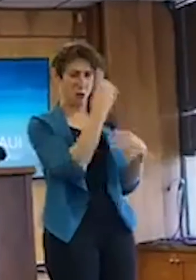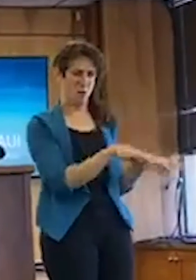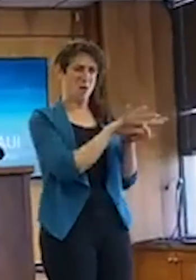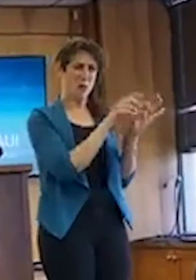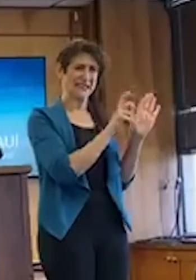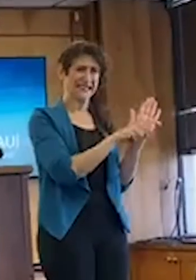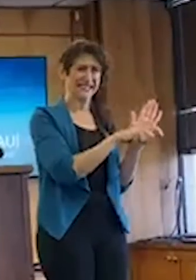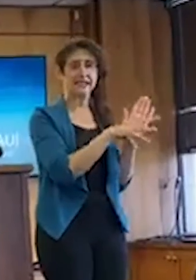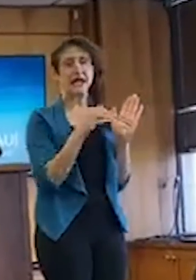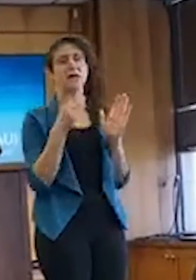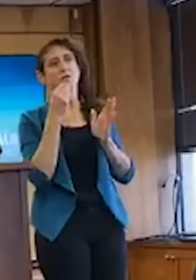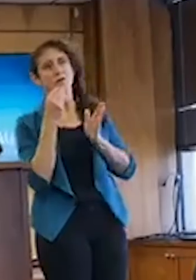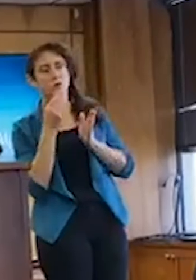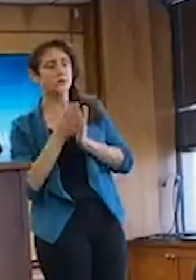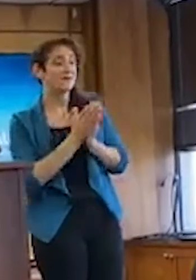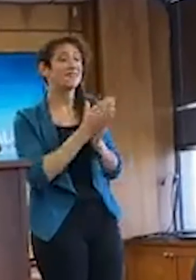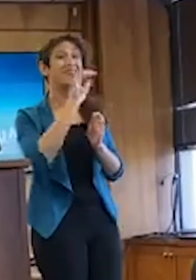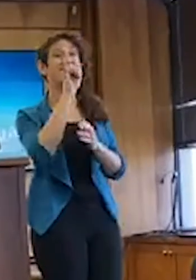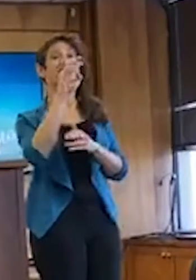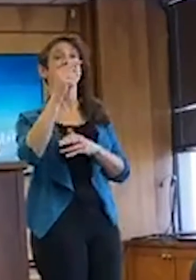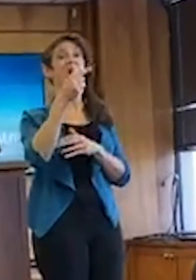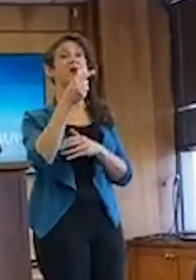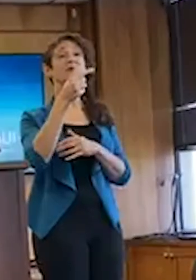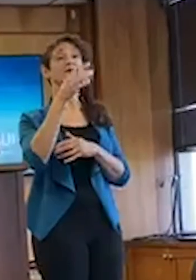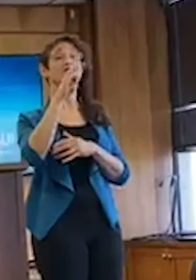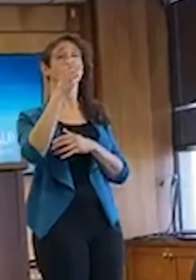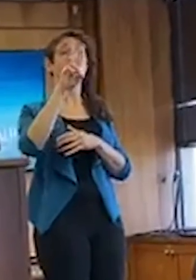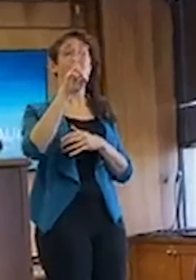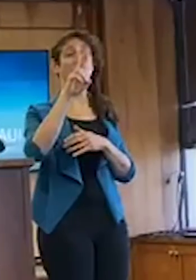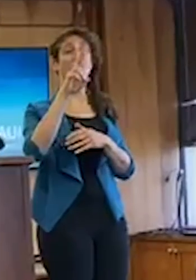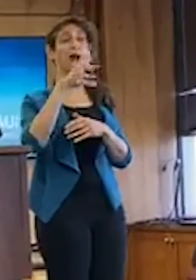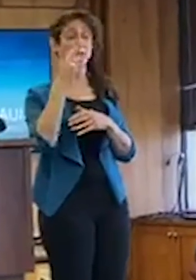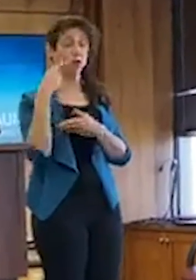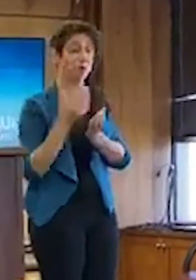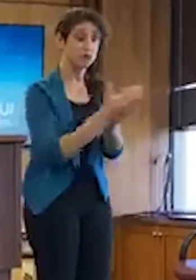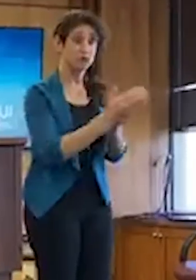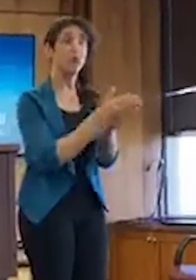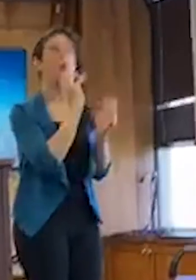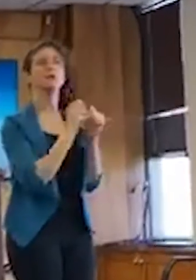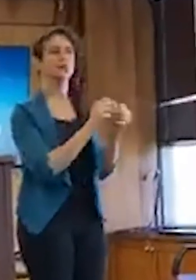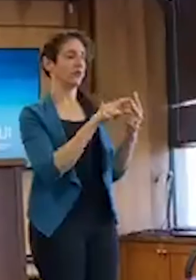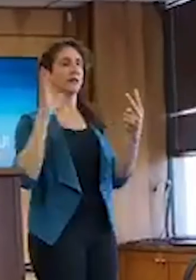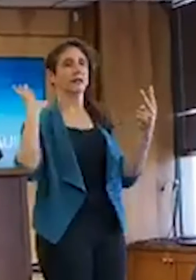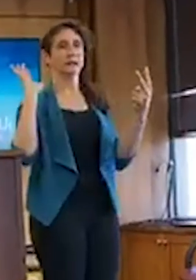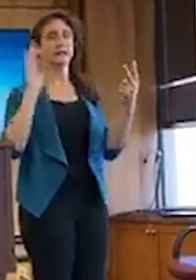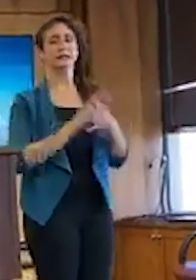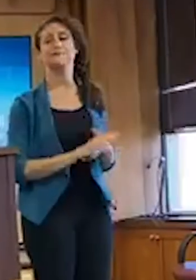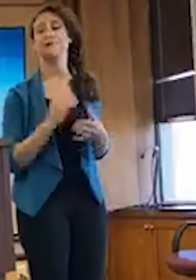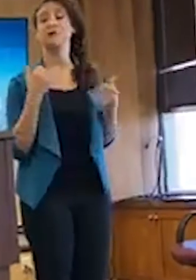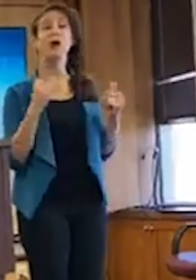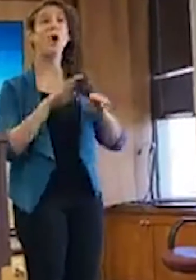regular basis by Young Brothers. So at this time, I'll open up the floor for some questions, then I will close with